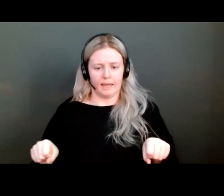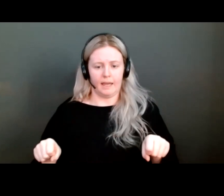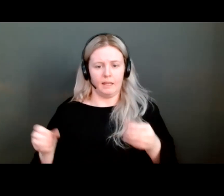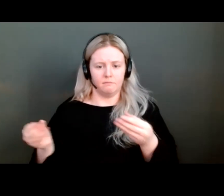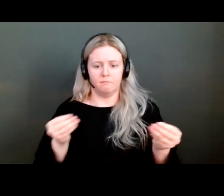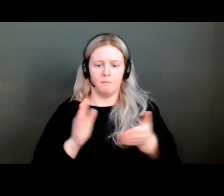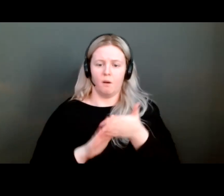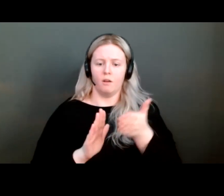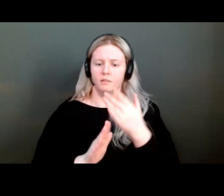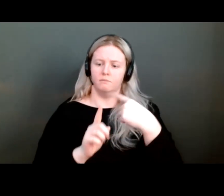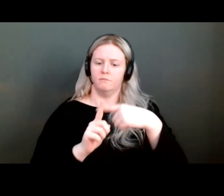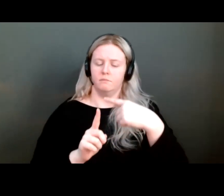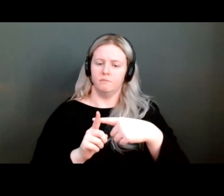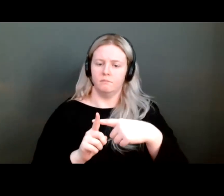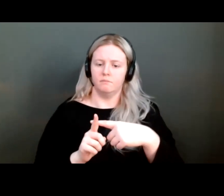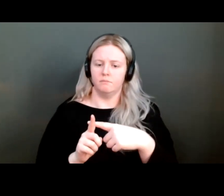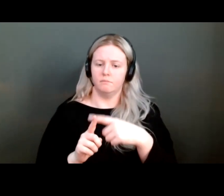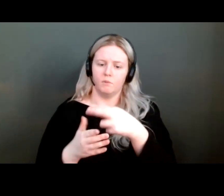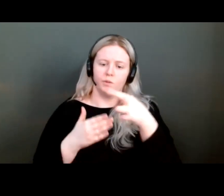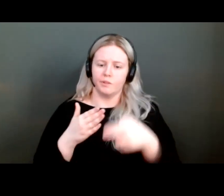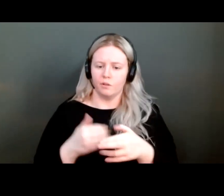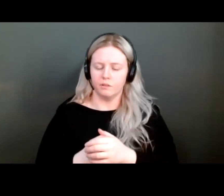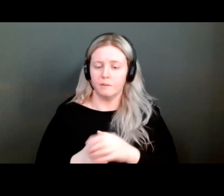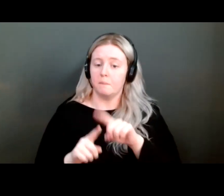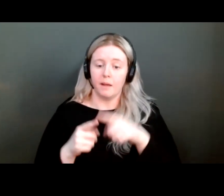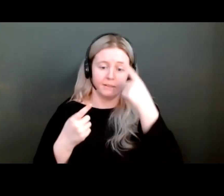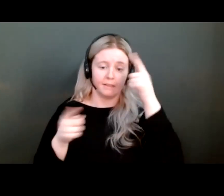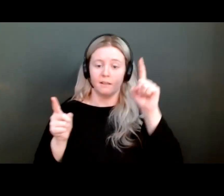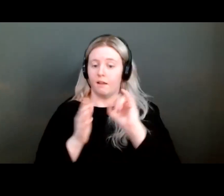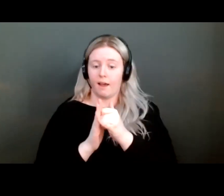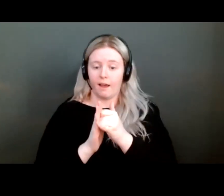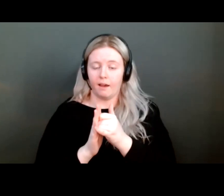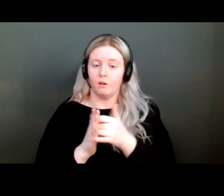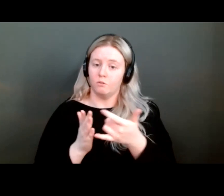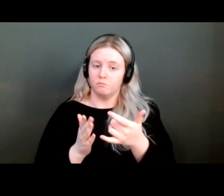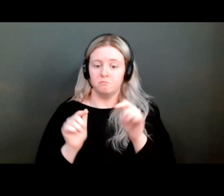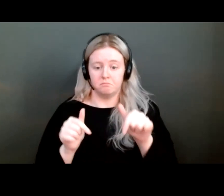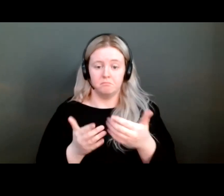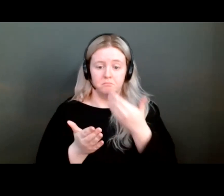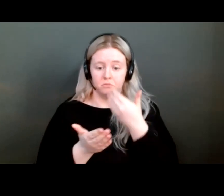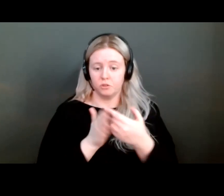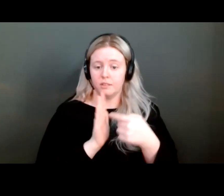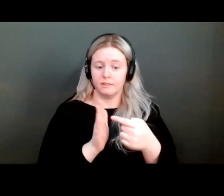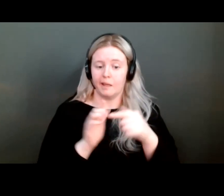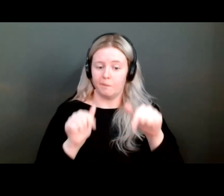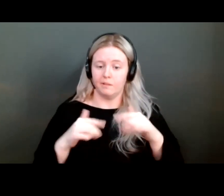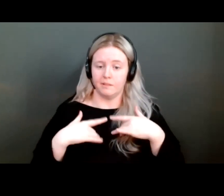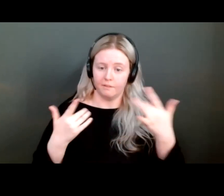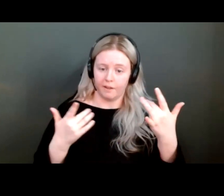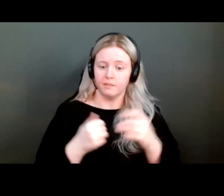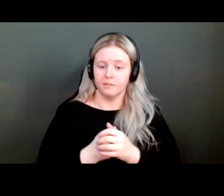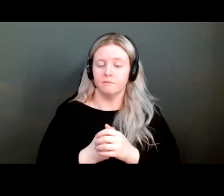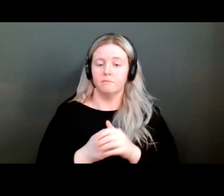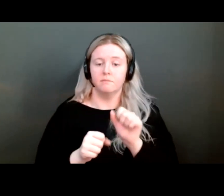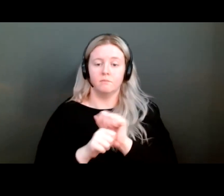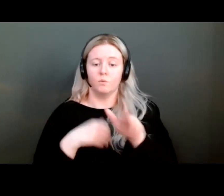outcomes. To do this effectively, we must, through forums like this, harness our cumulative knowledge